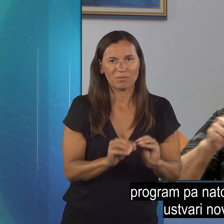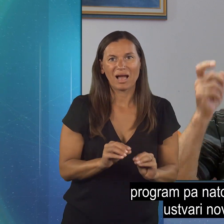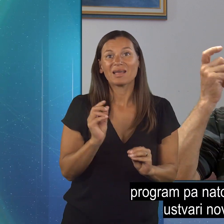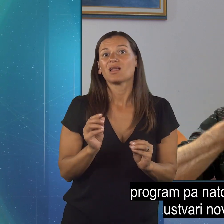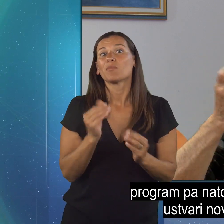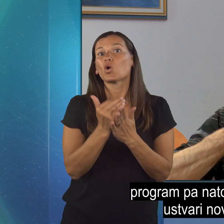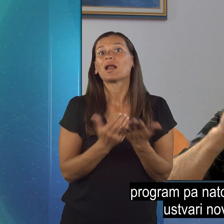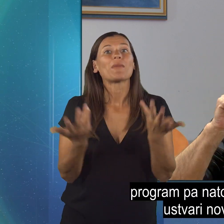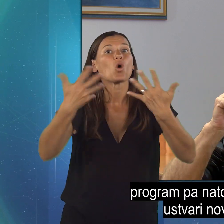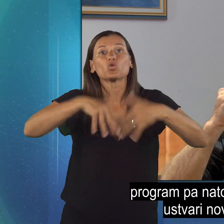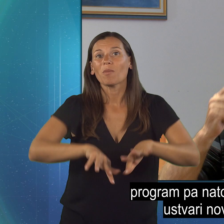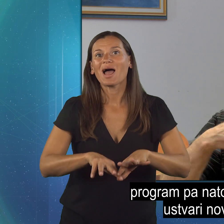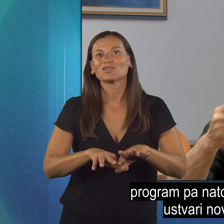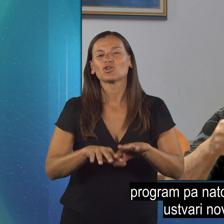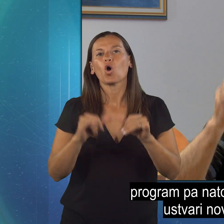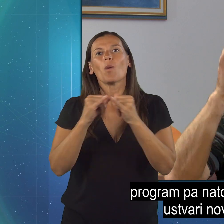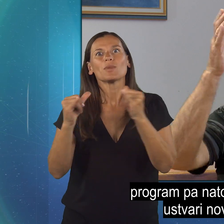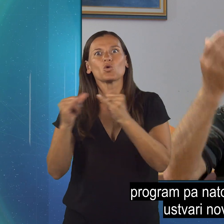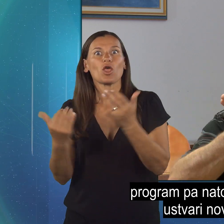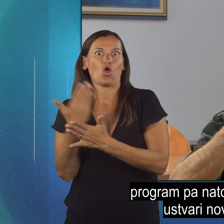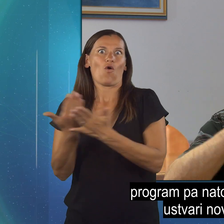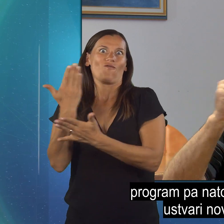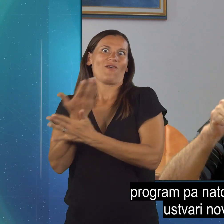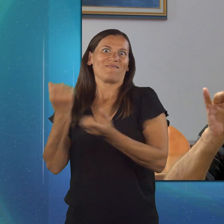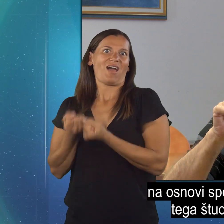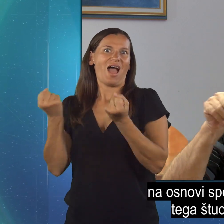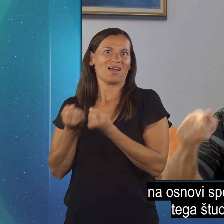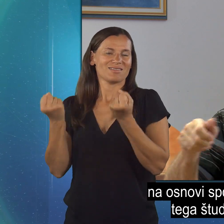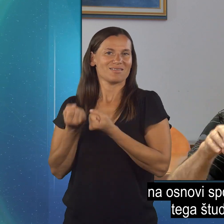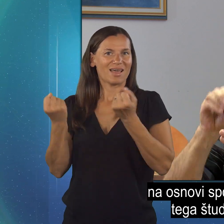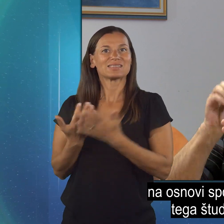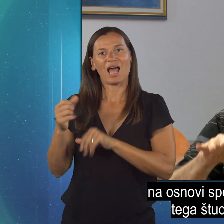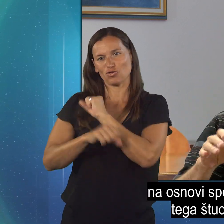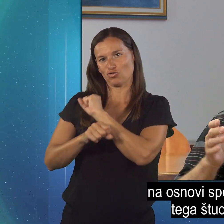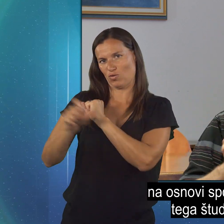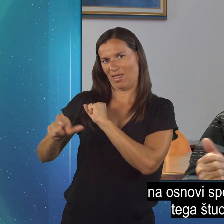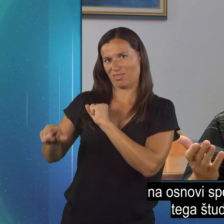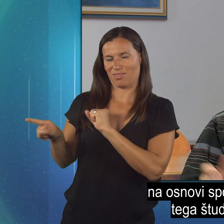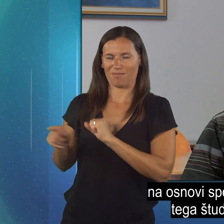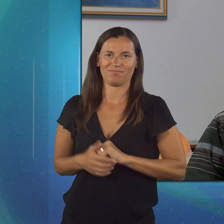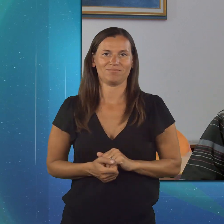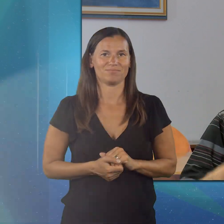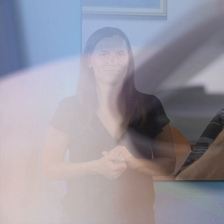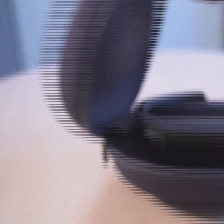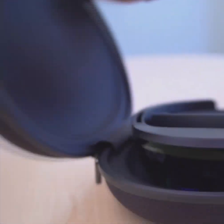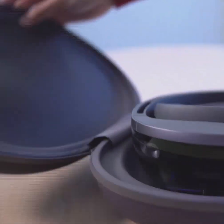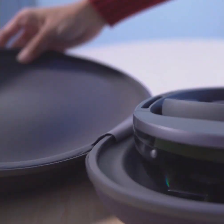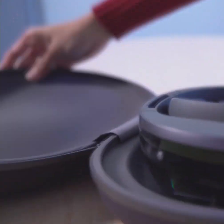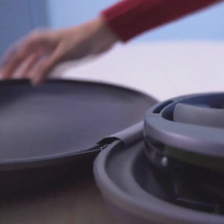the program automatically creates a new practice based on that student's ability.